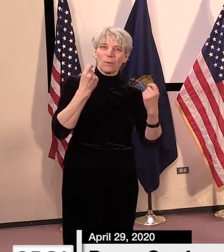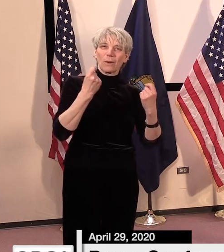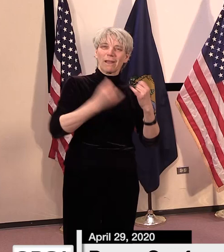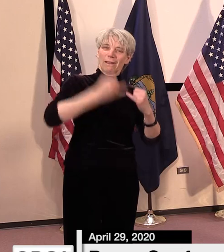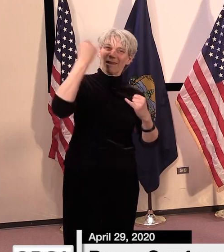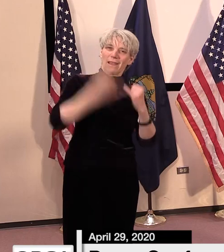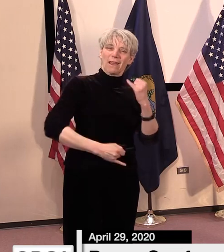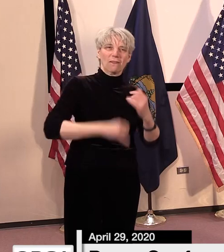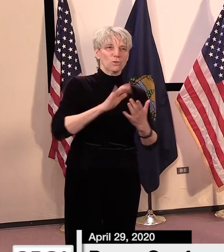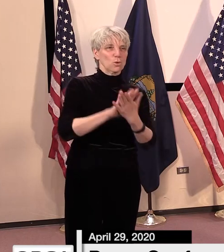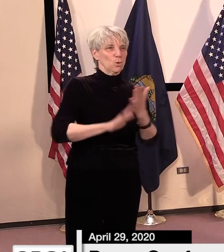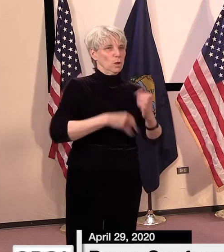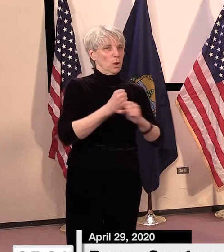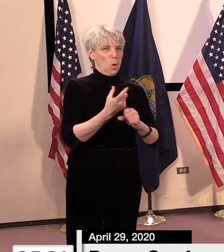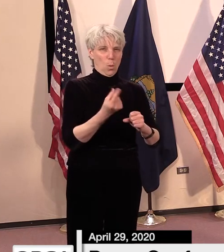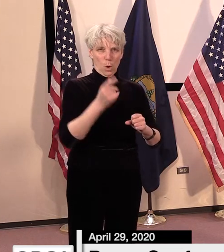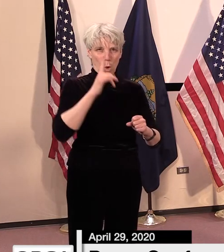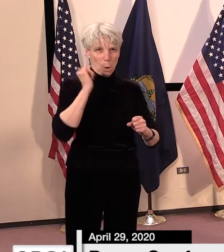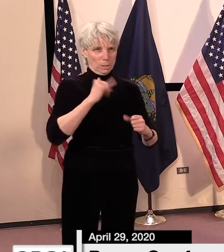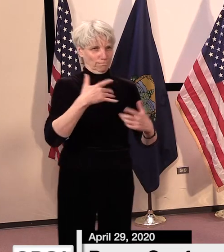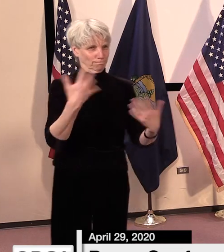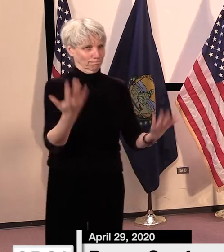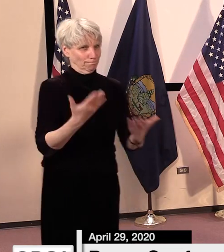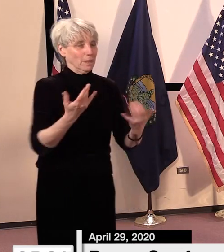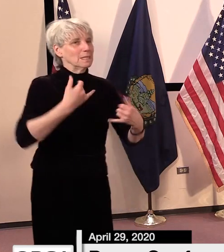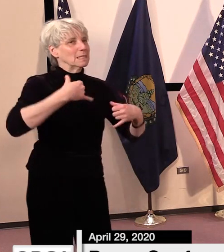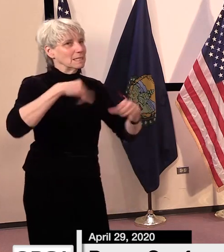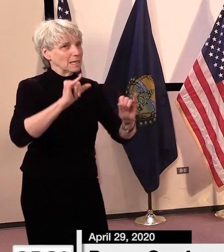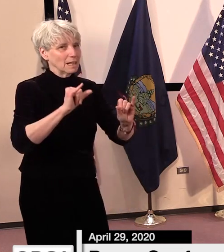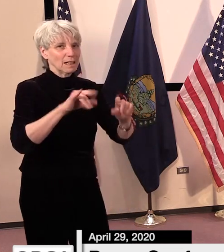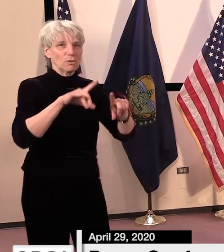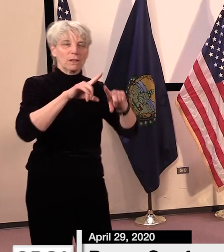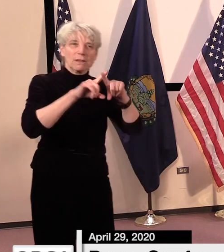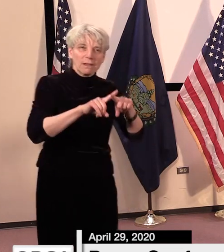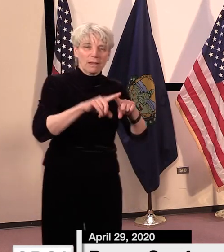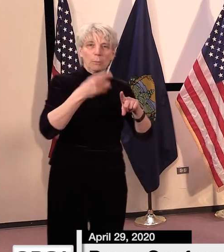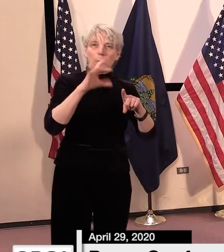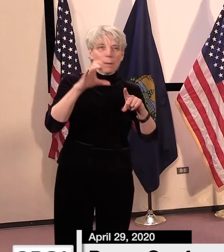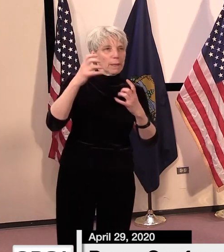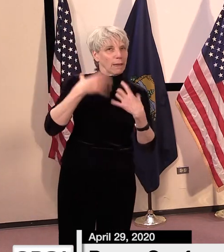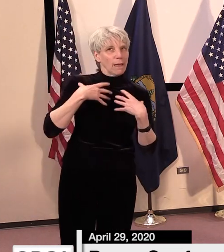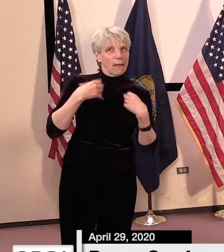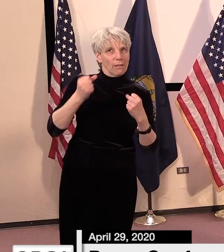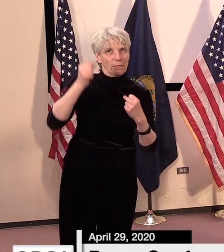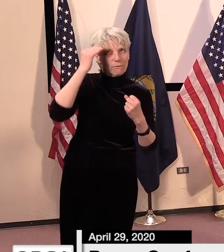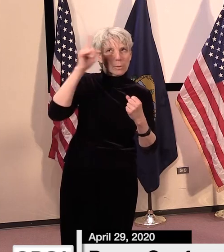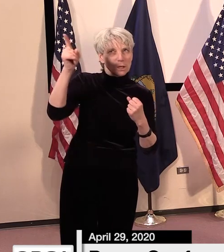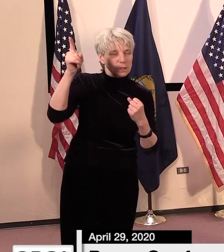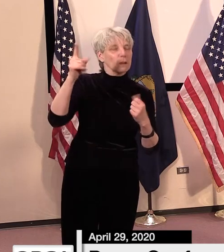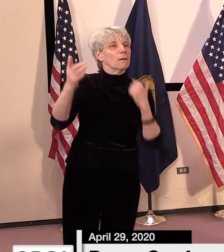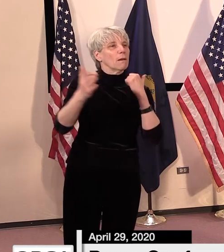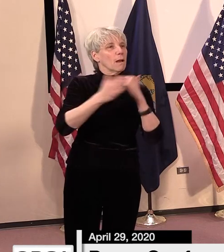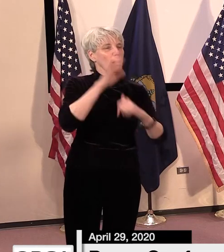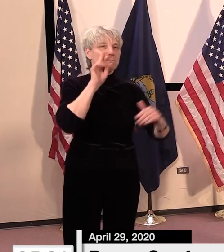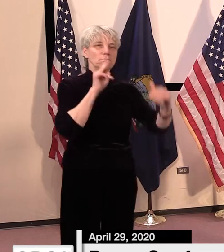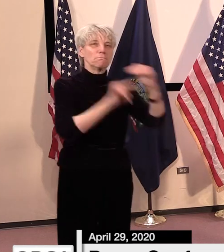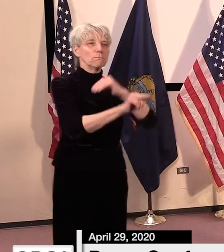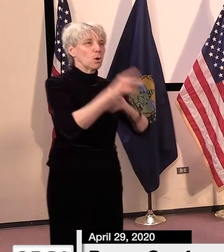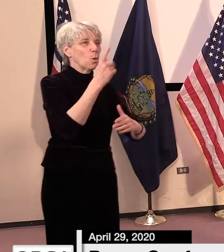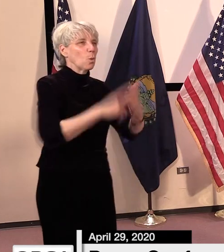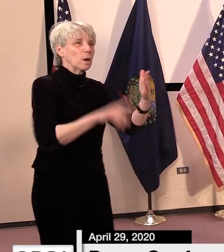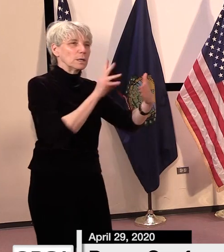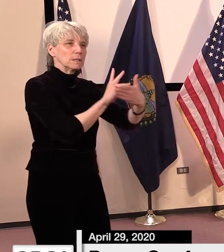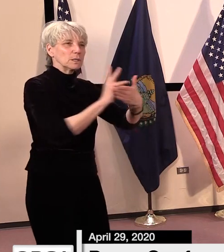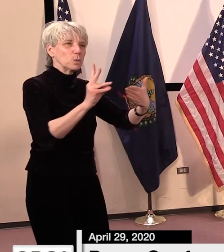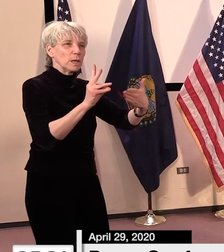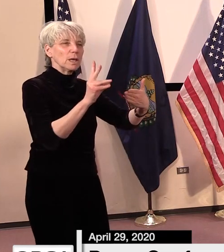in formulating that guidance, we're largely relying on the public health information to make a projection on the next 6 weeks, let alone